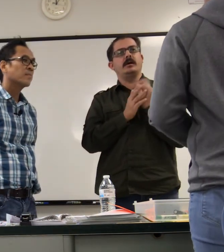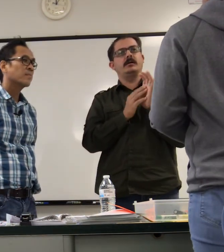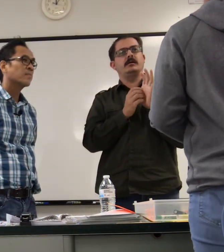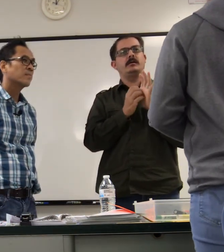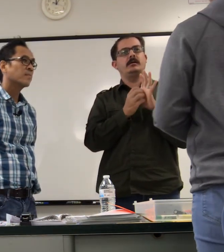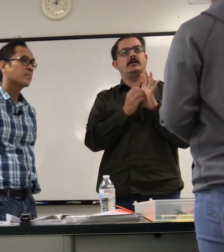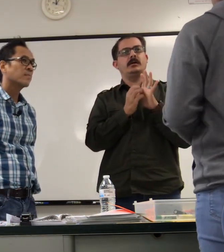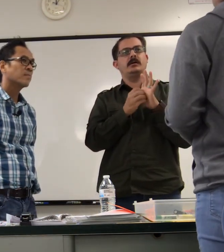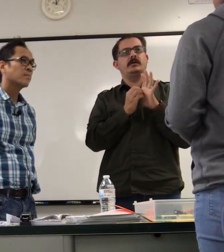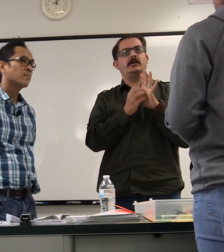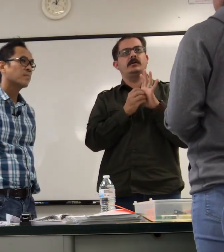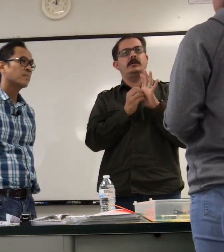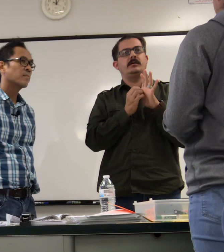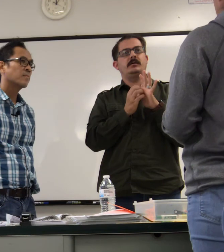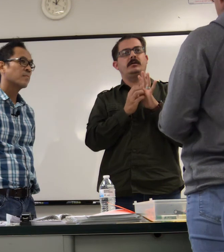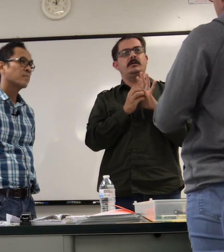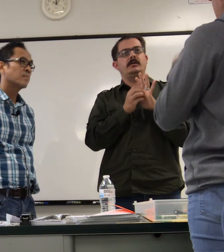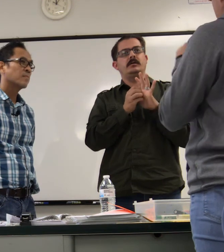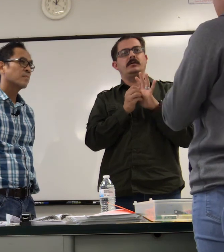Okay.